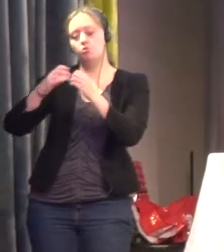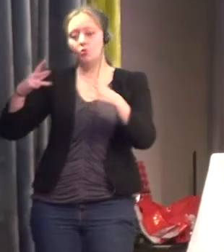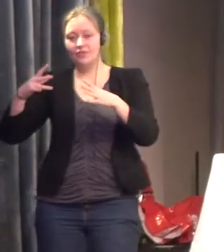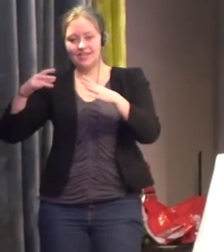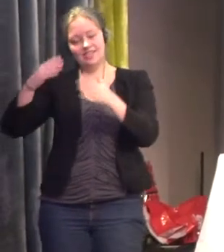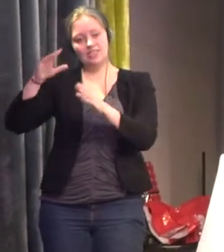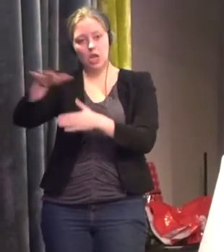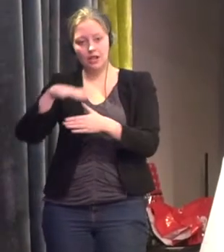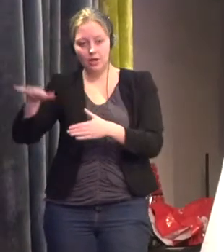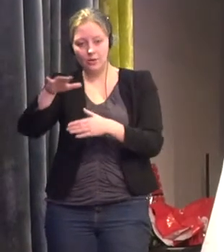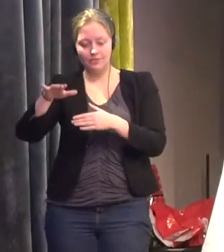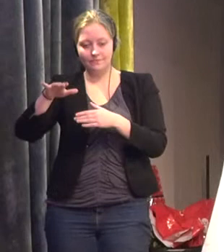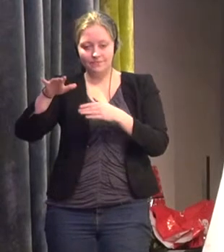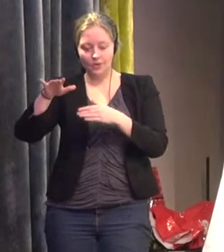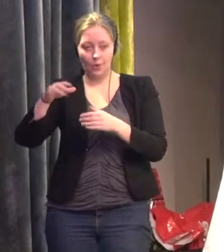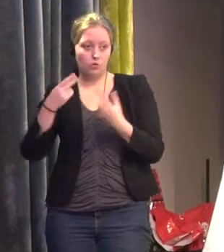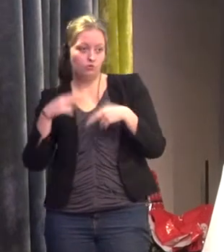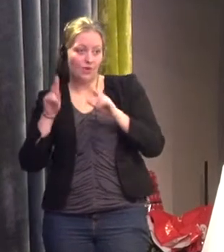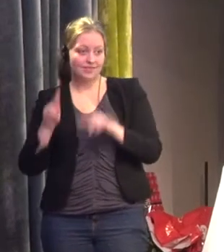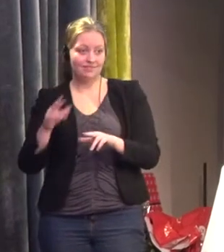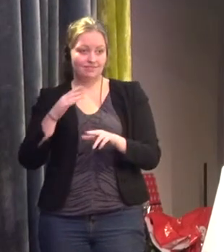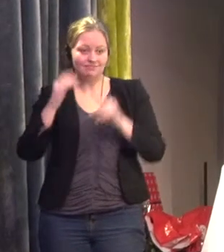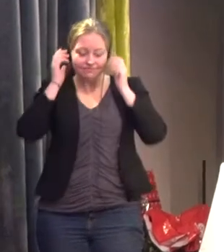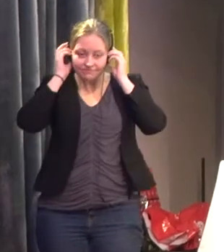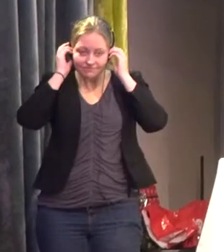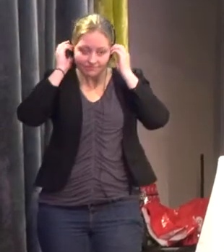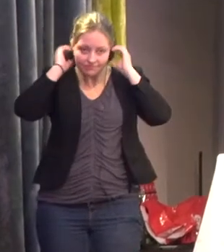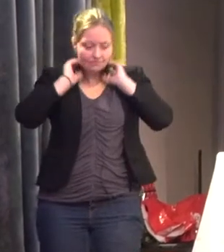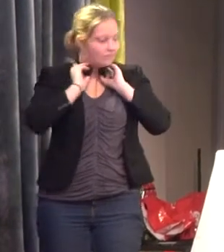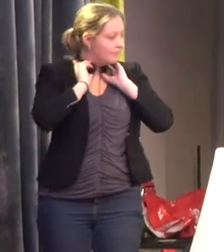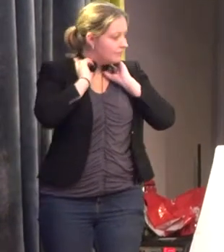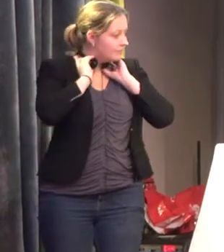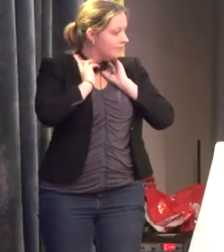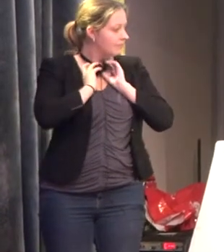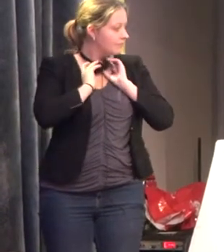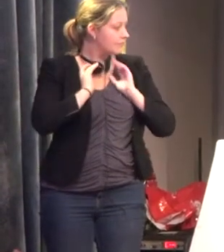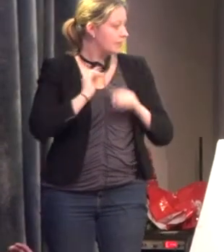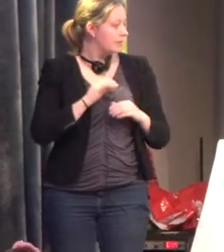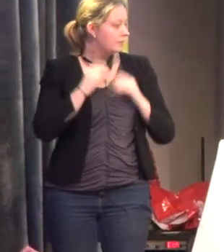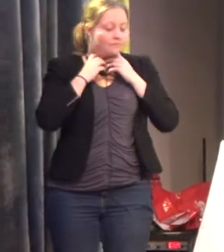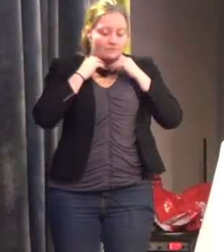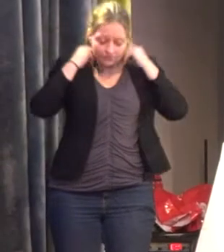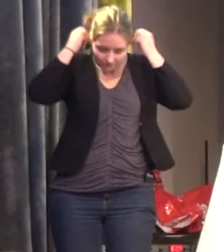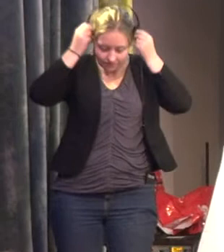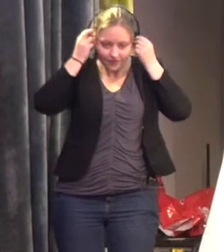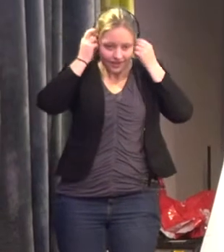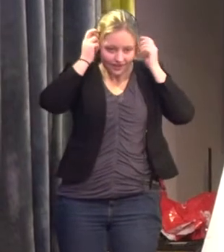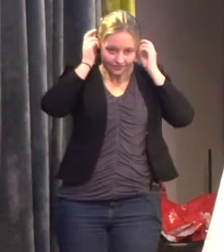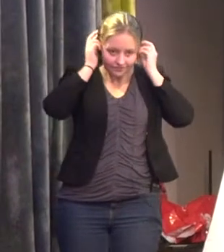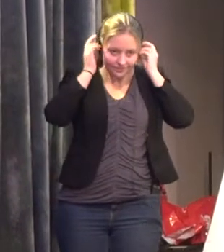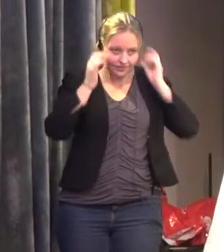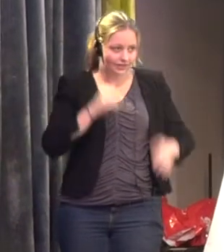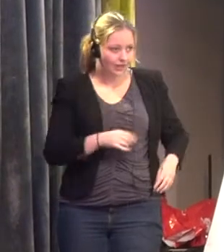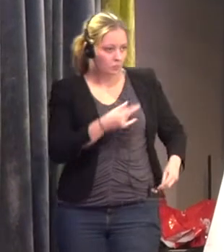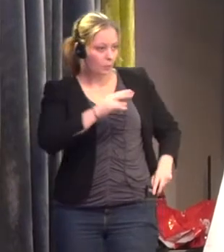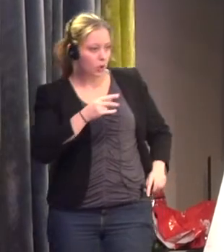the UN and international law basically ignored people with disabilities. The core human rights treaties, of course, apply to